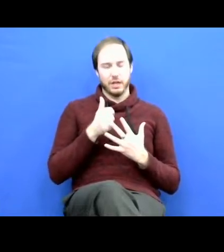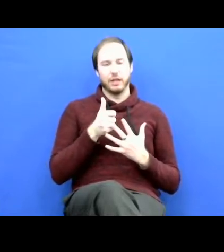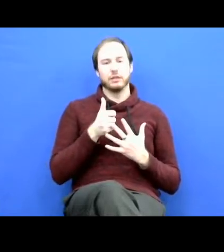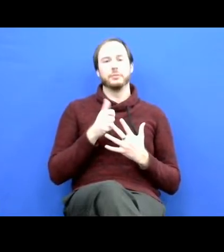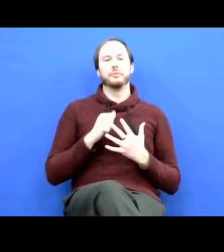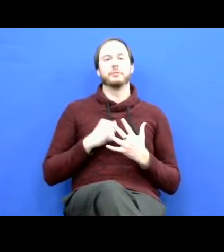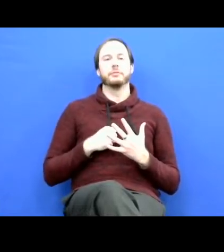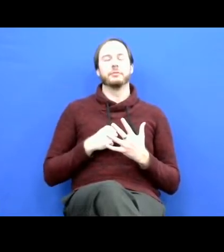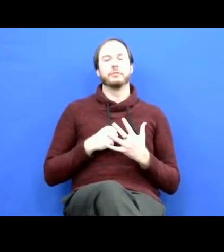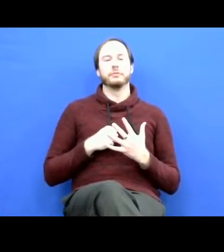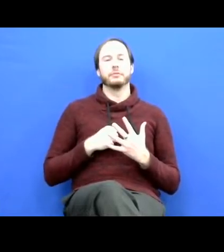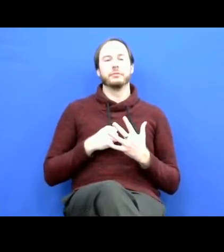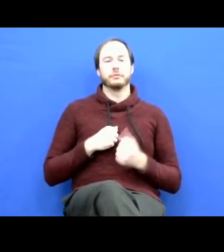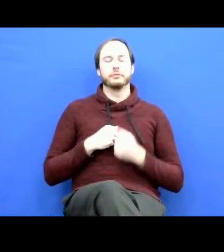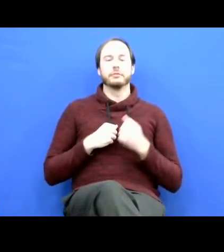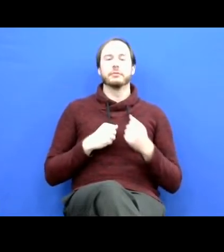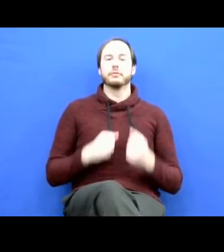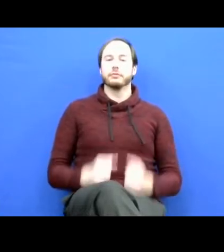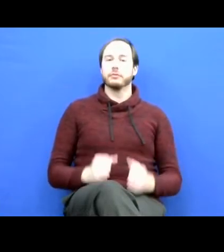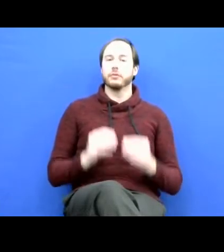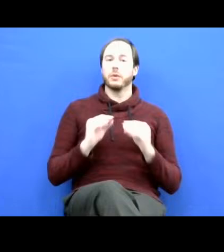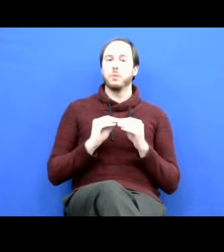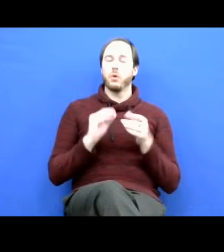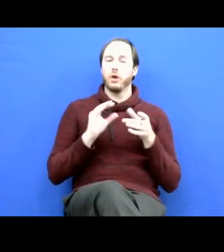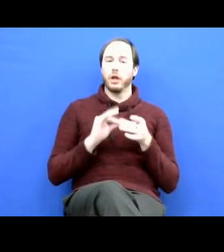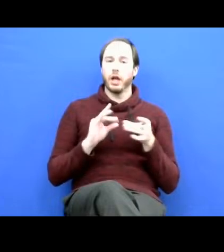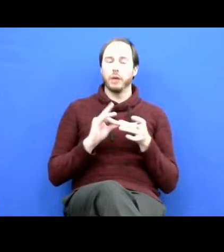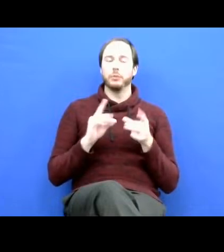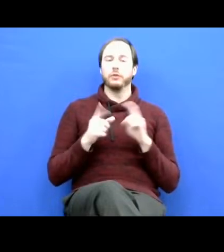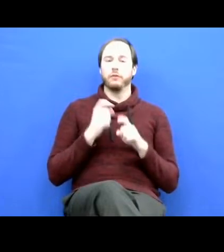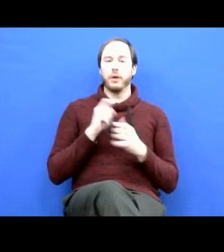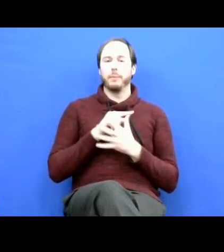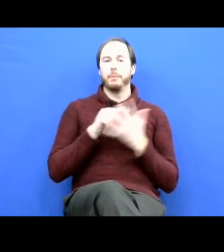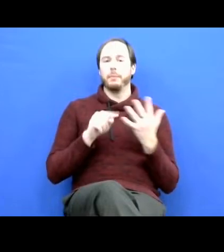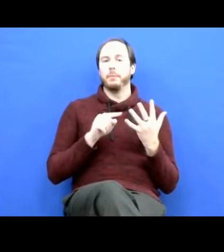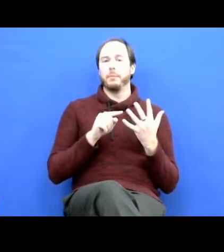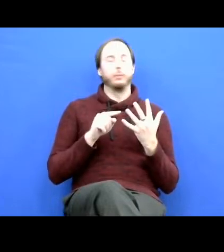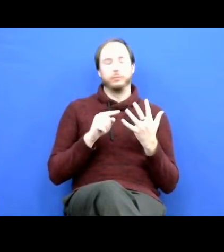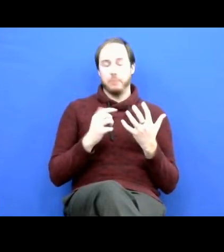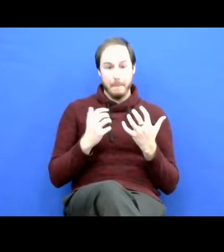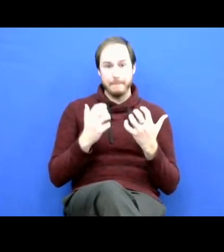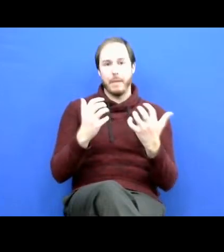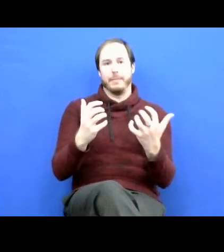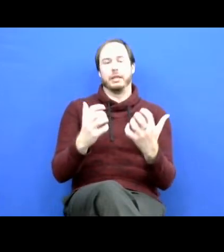Aye. Do we have any additional discussion items or comments from the public?